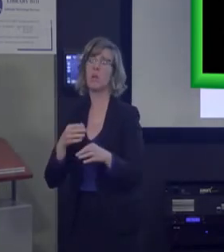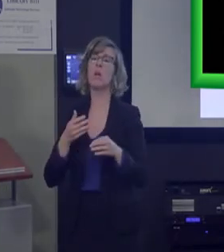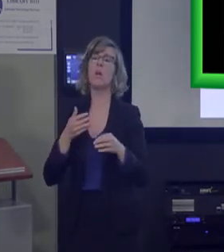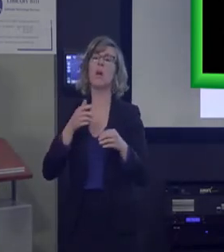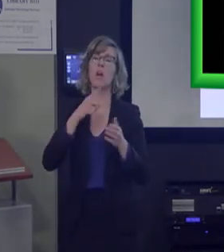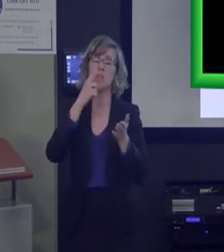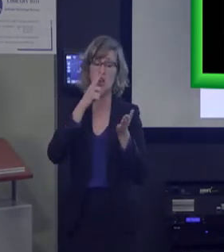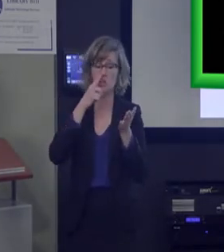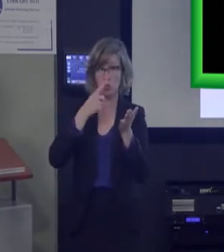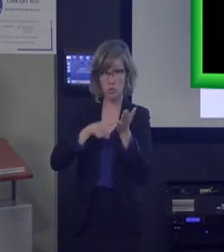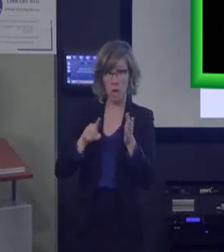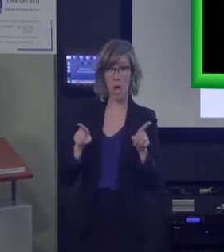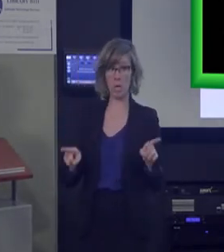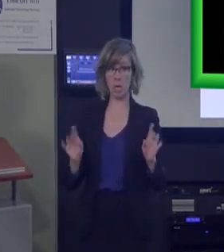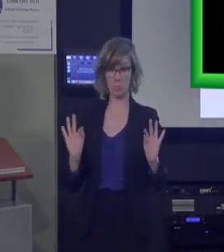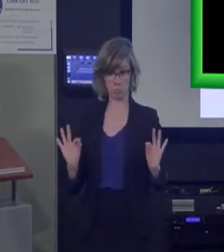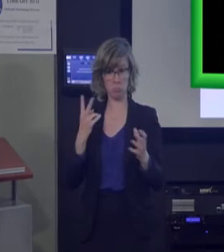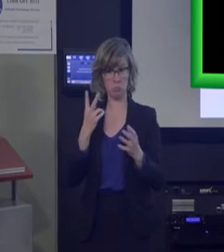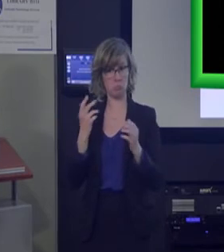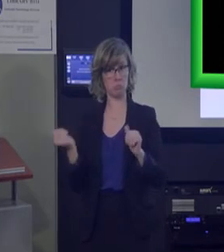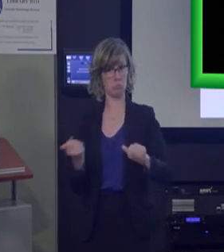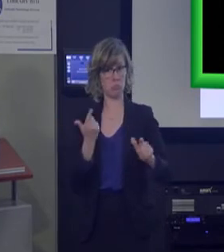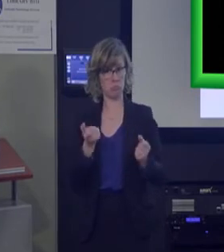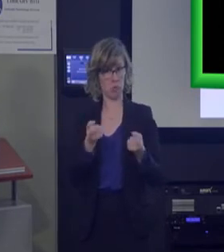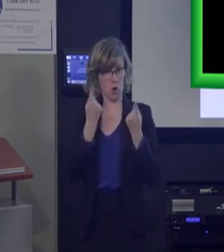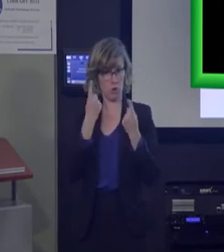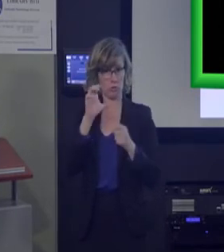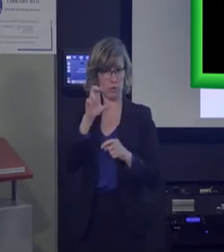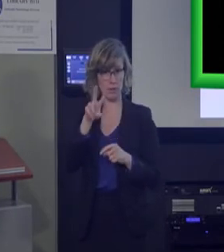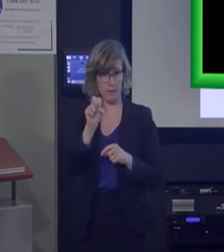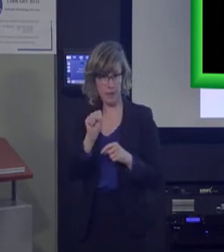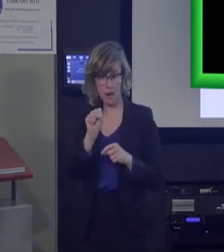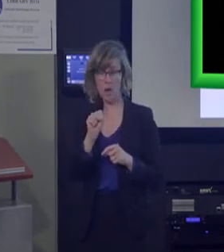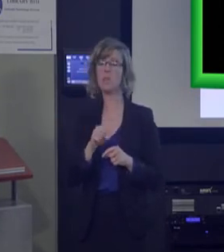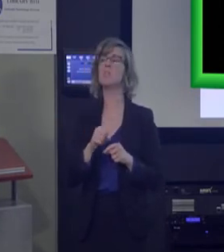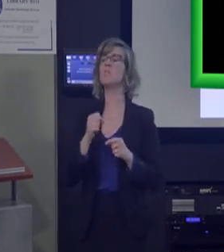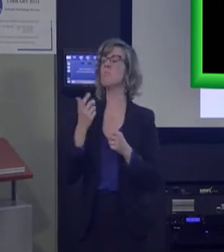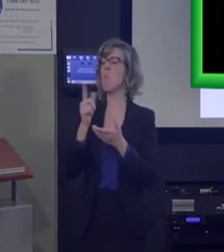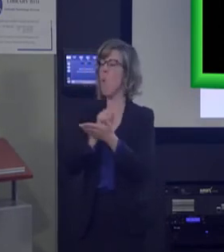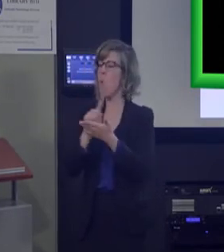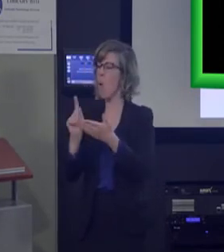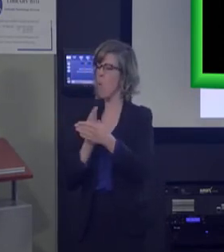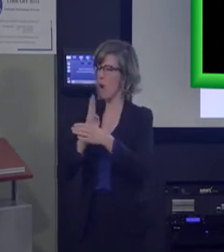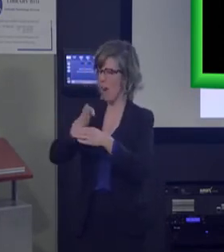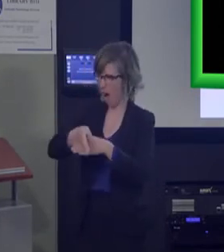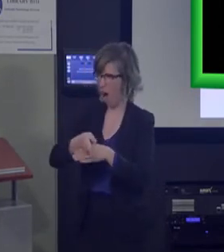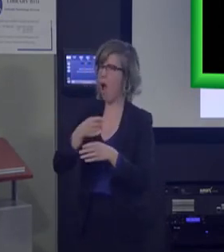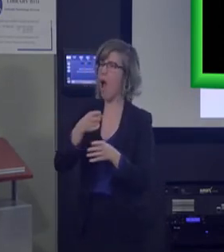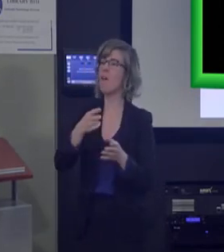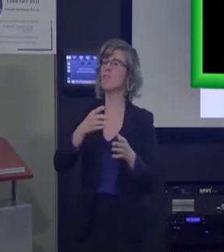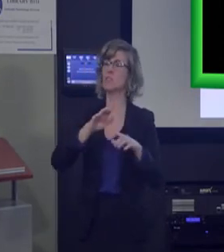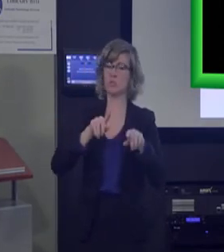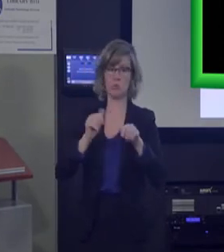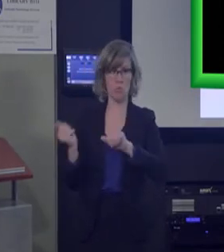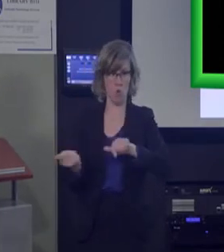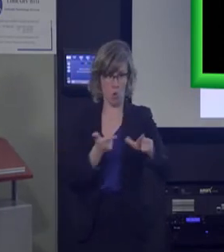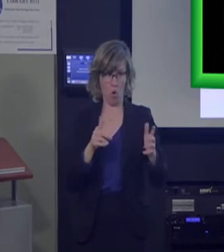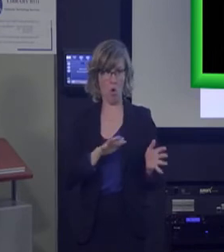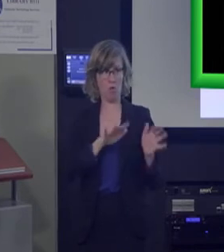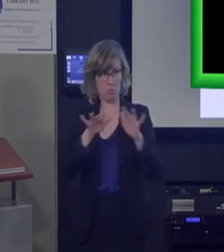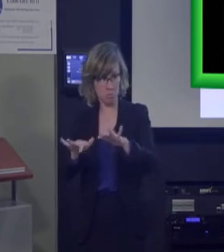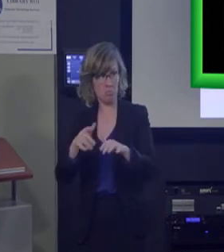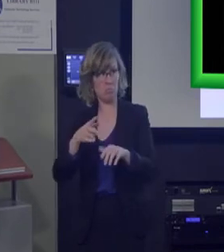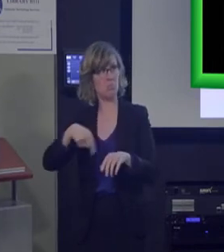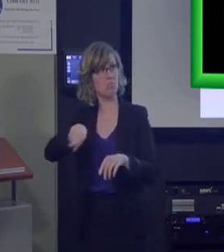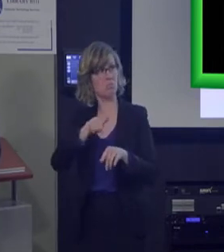then a week later, we bring the children in with an experimenter who's blind to condition, and we have them evaluate science